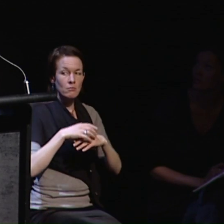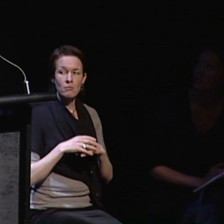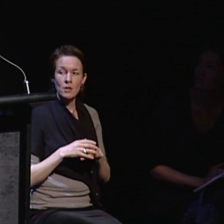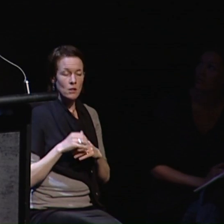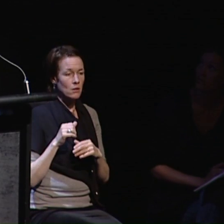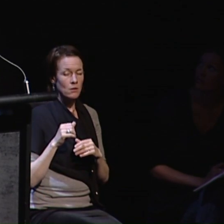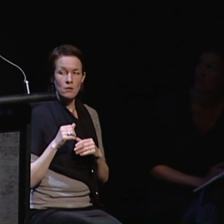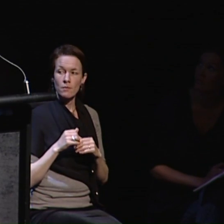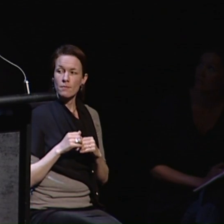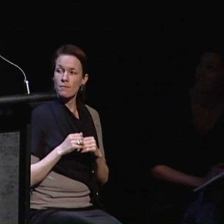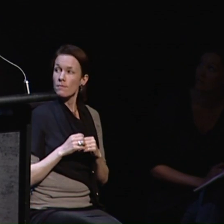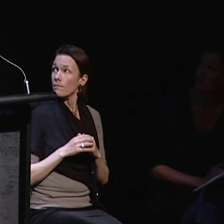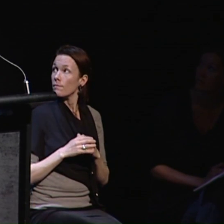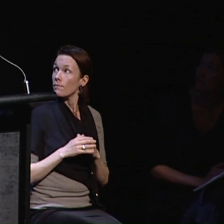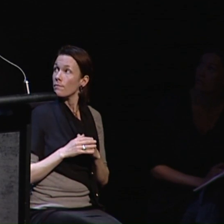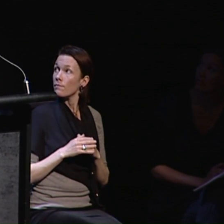So our